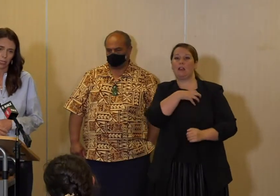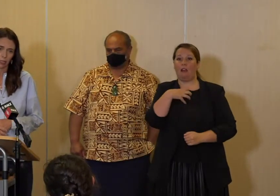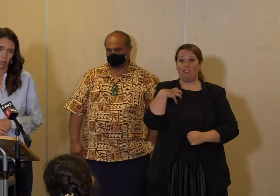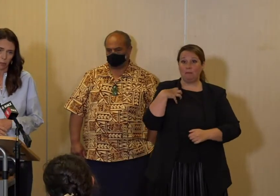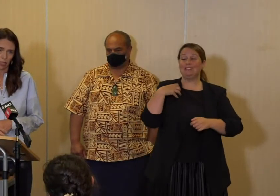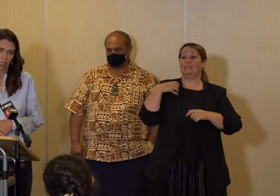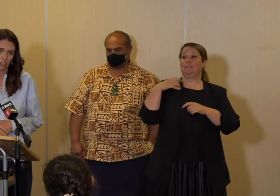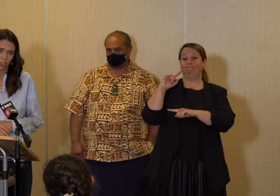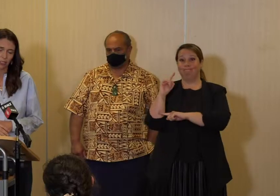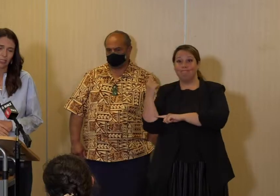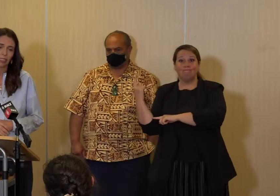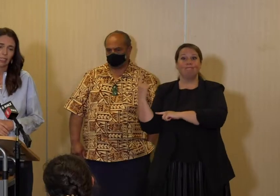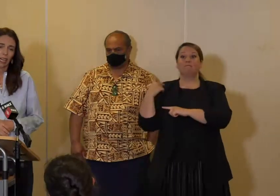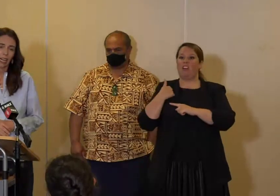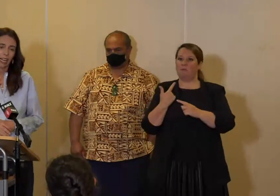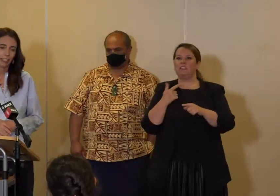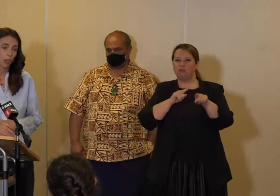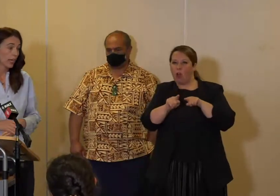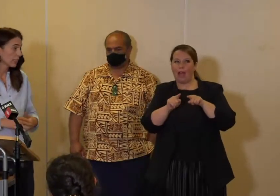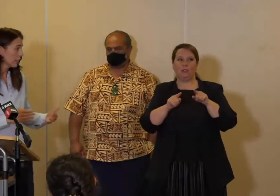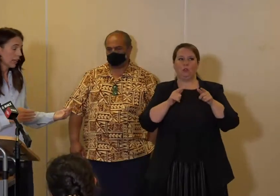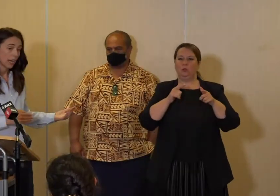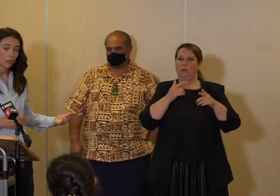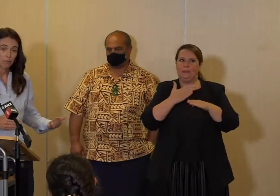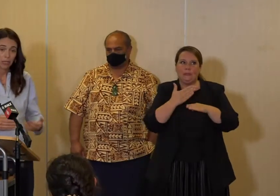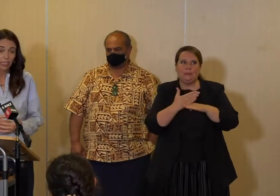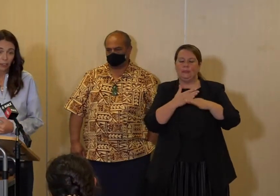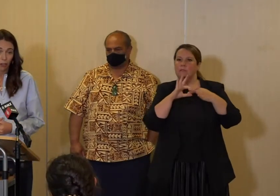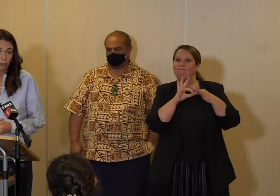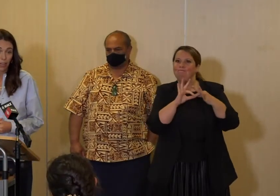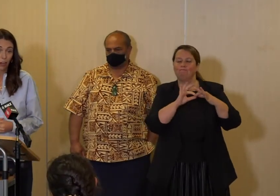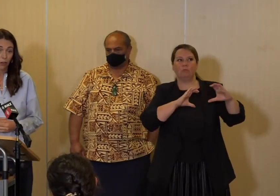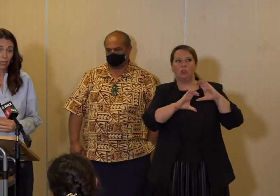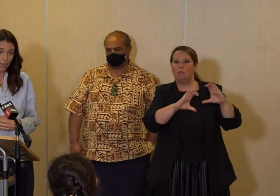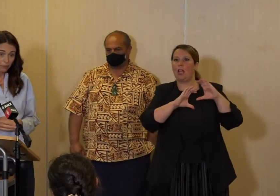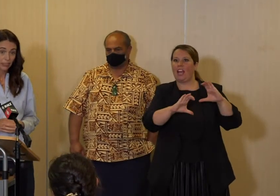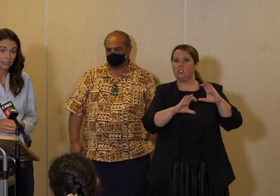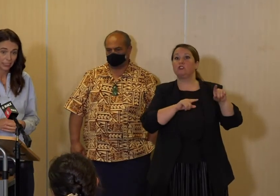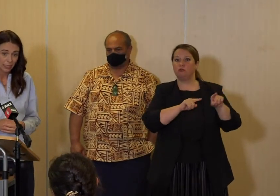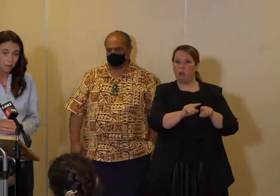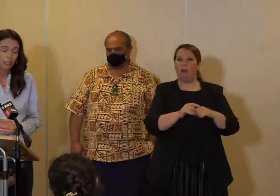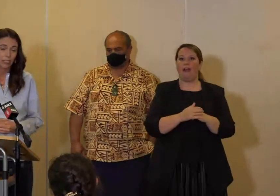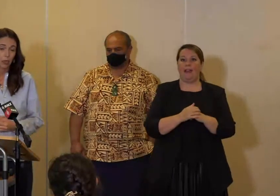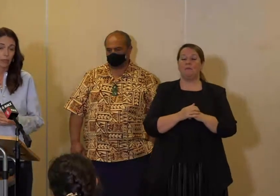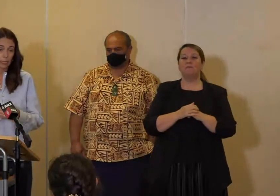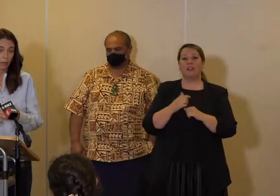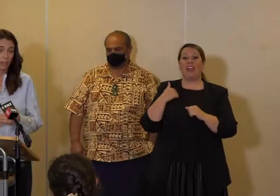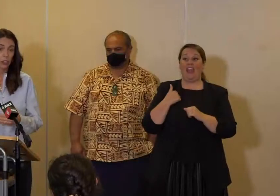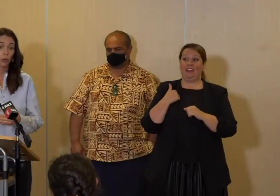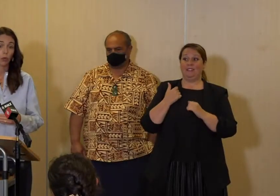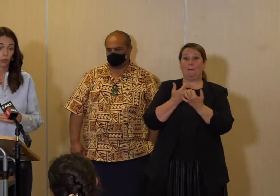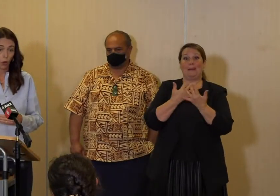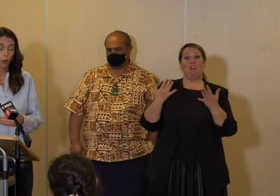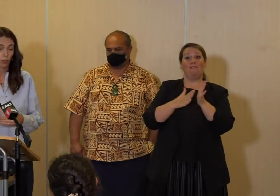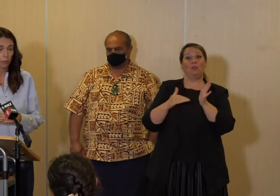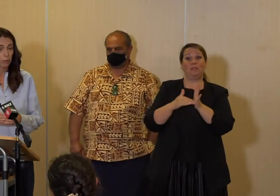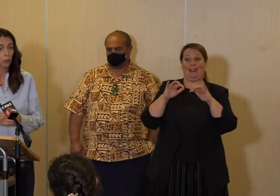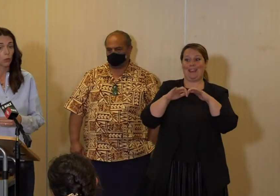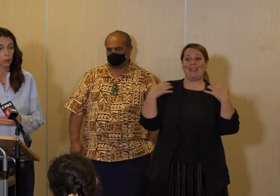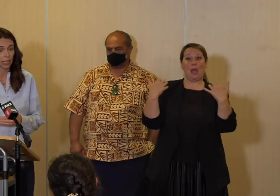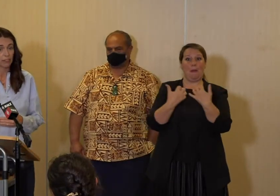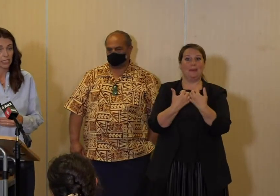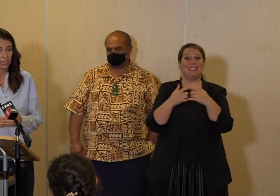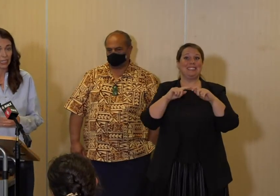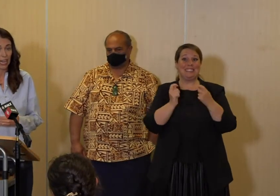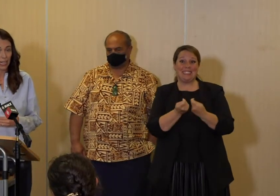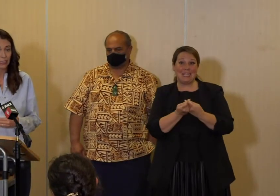establish direct communication, and like many of our cabinet team, there will be some of us who will know of people